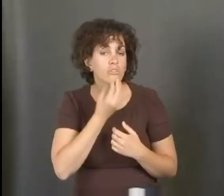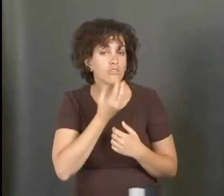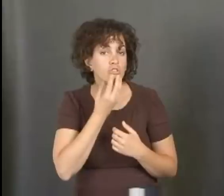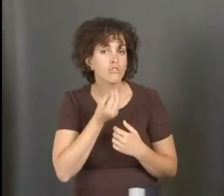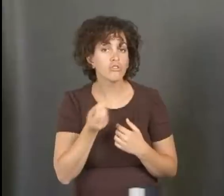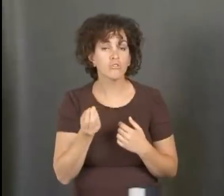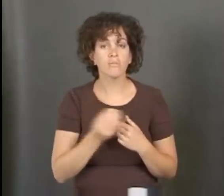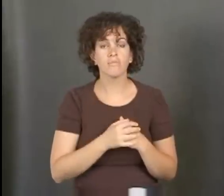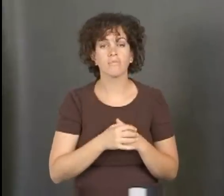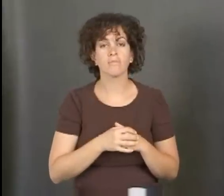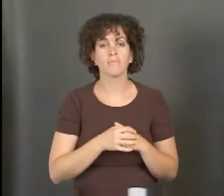Jewish.